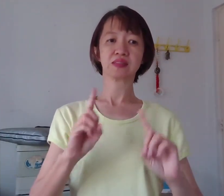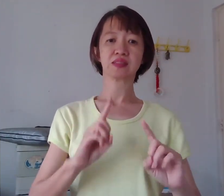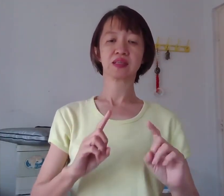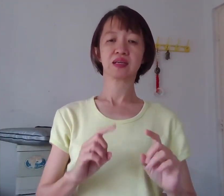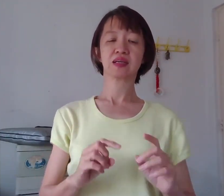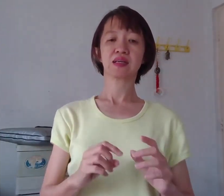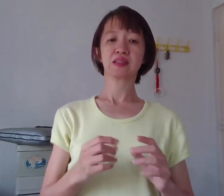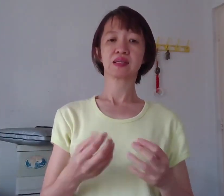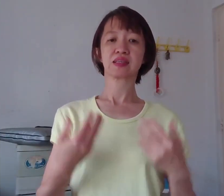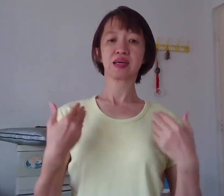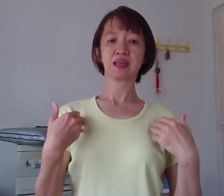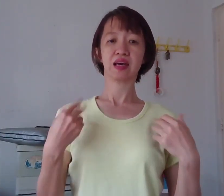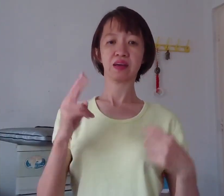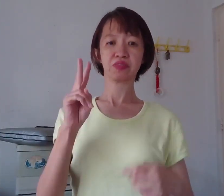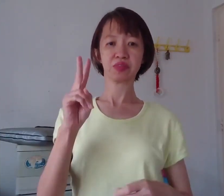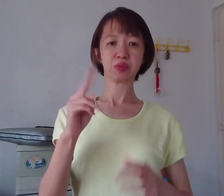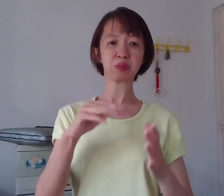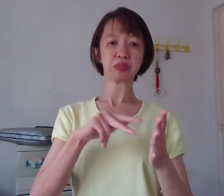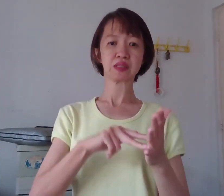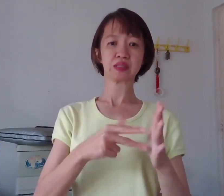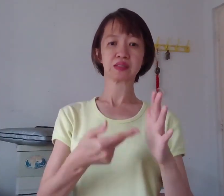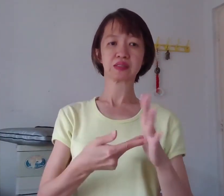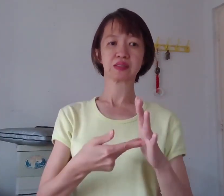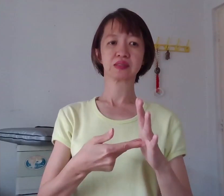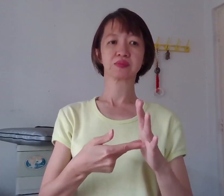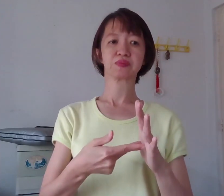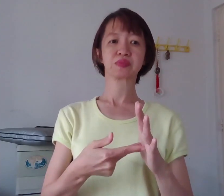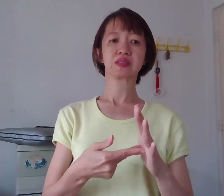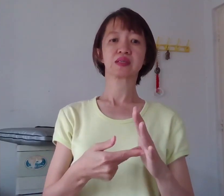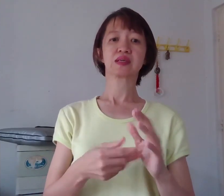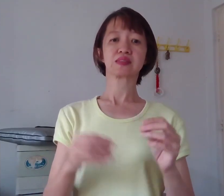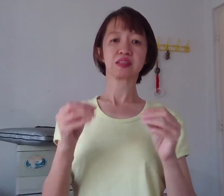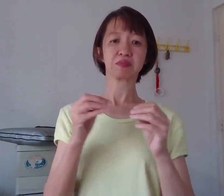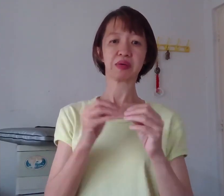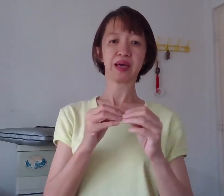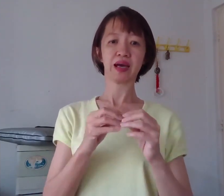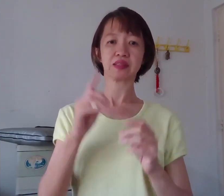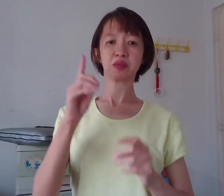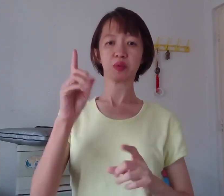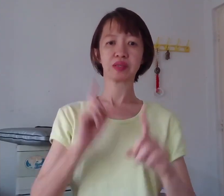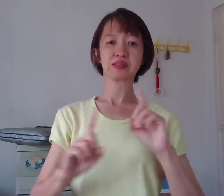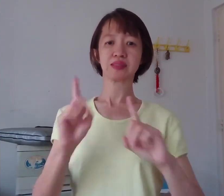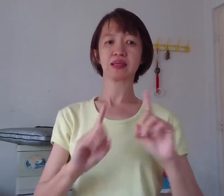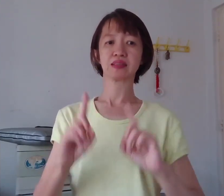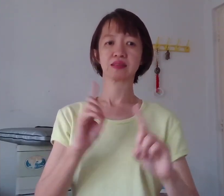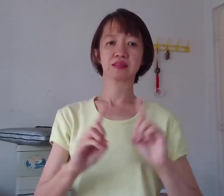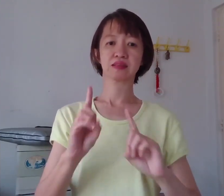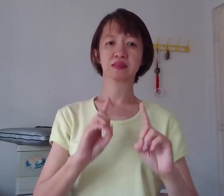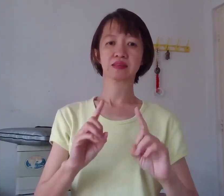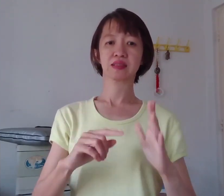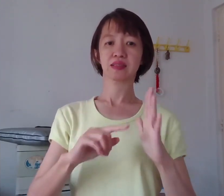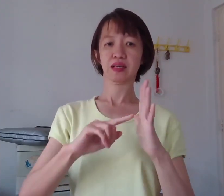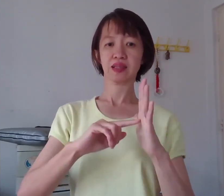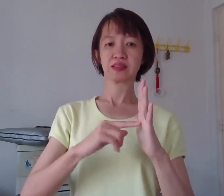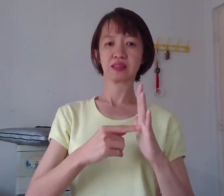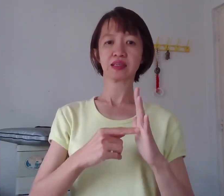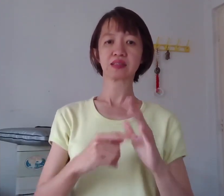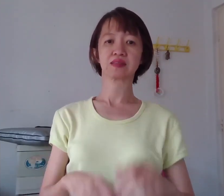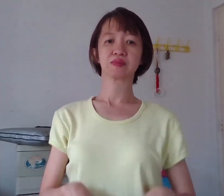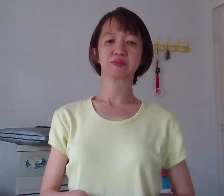signs that can have two meanings just by adding one sign. Let's start.